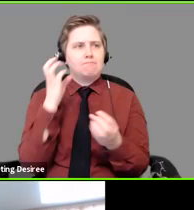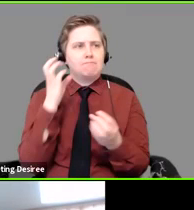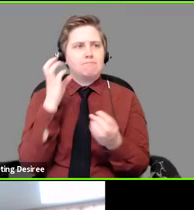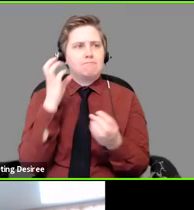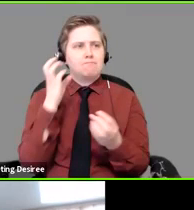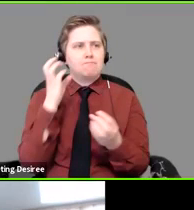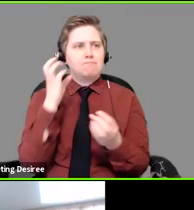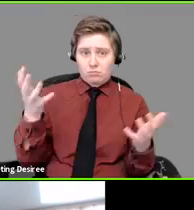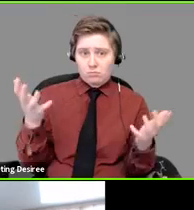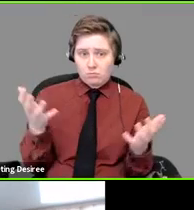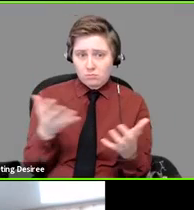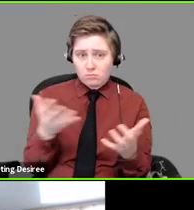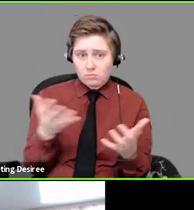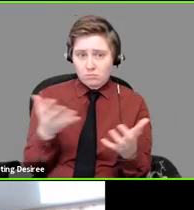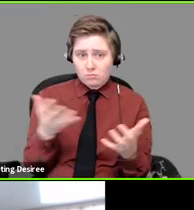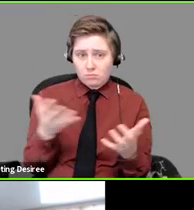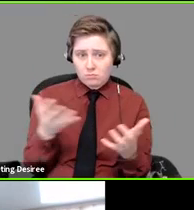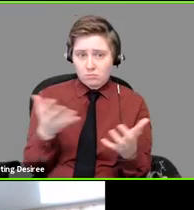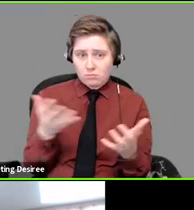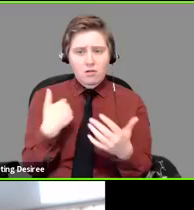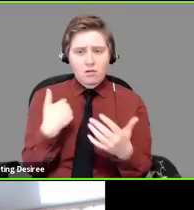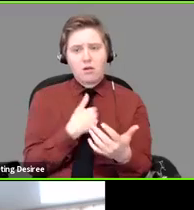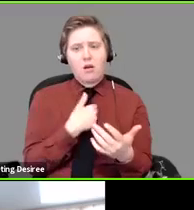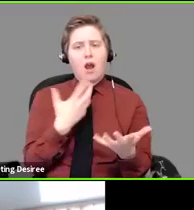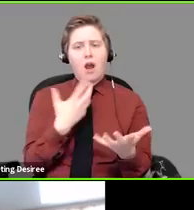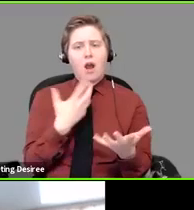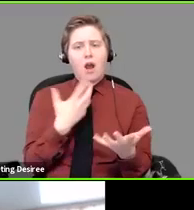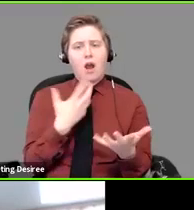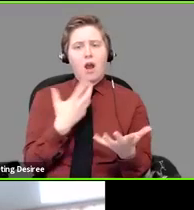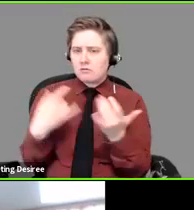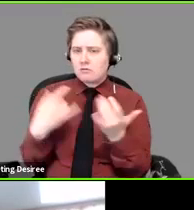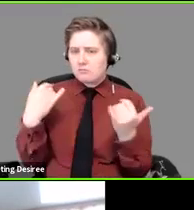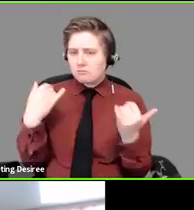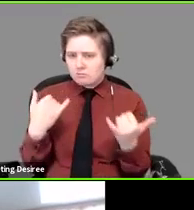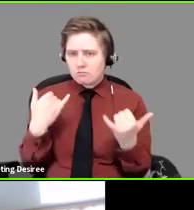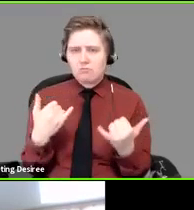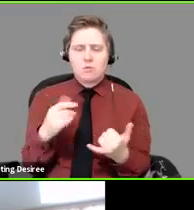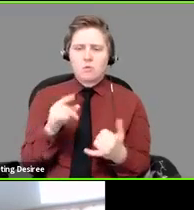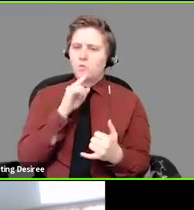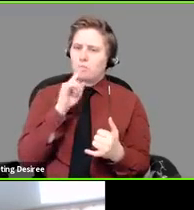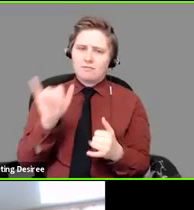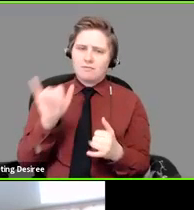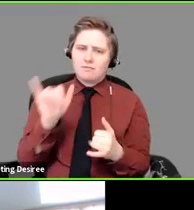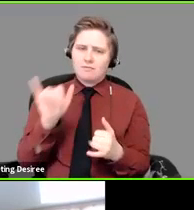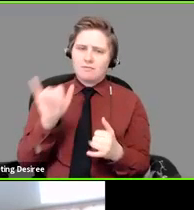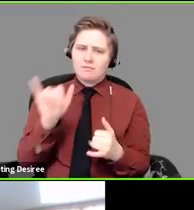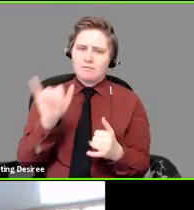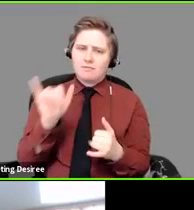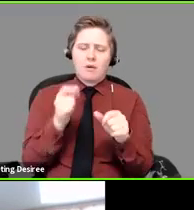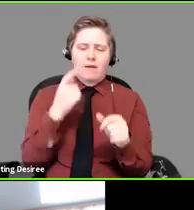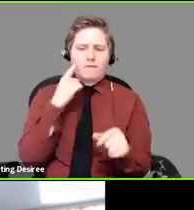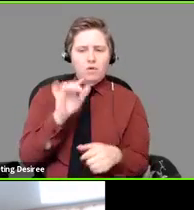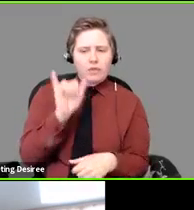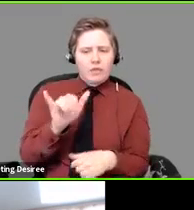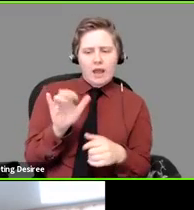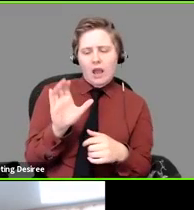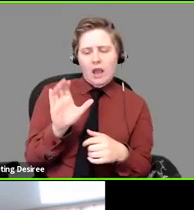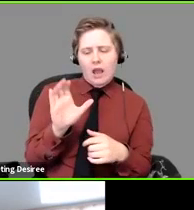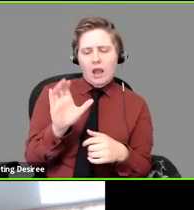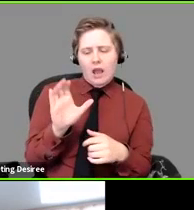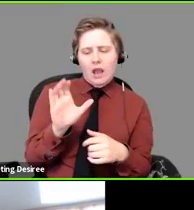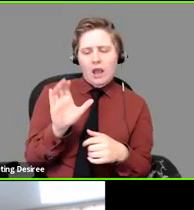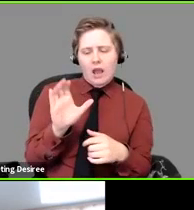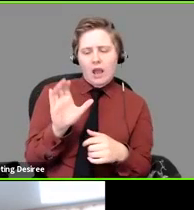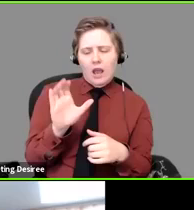great process that I'd like to have Dr. Dake talk a little bit about that really adds to our ability to do contact tracing in this community. But I think more